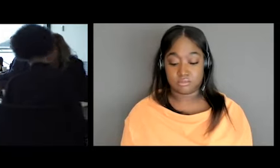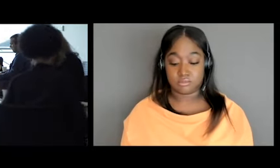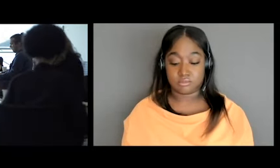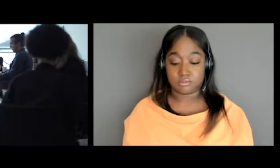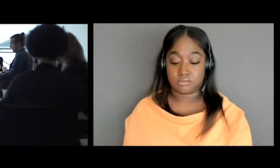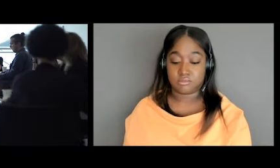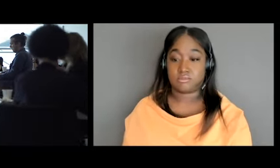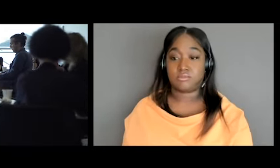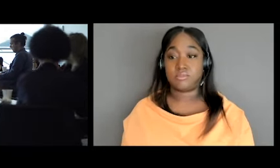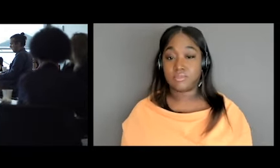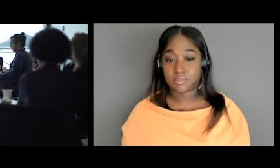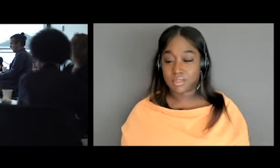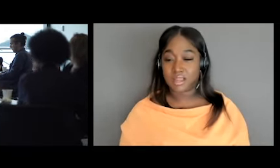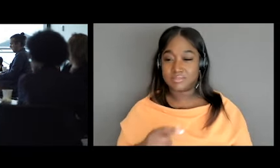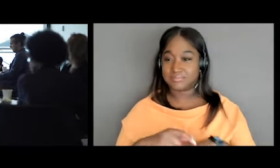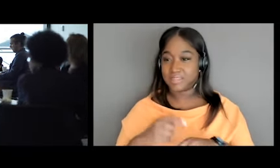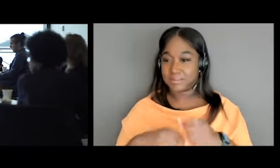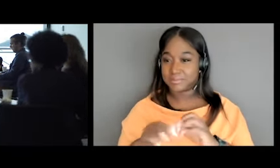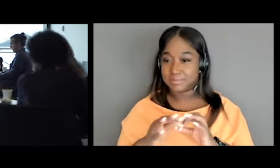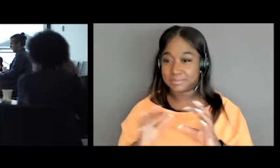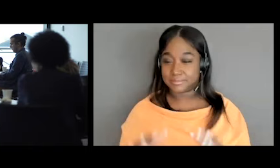Okay, I'm going to grasp at something.